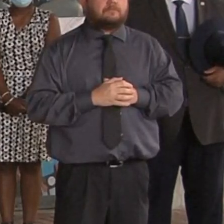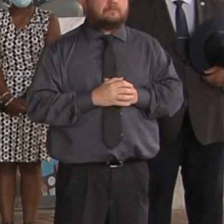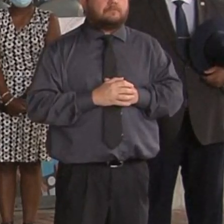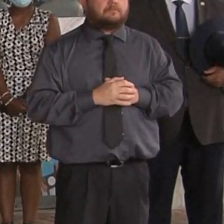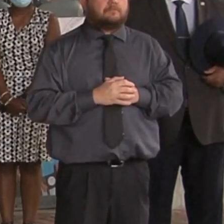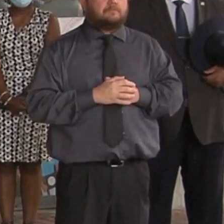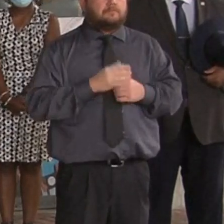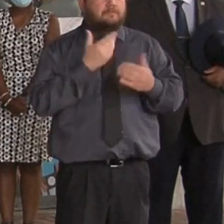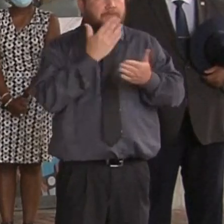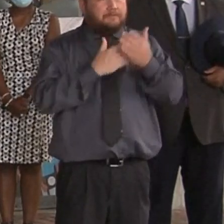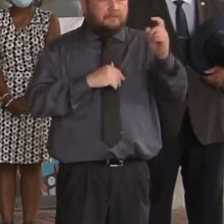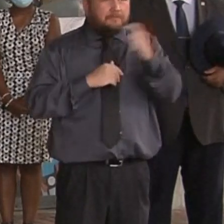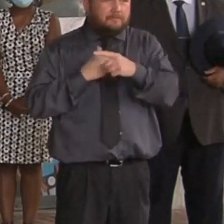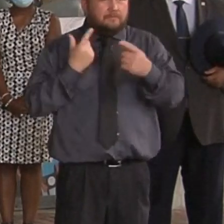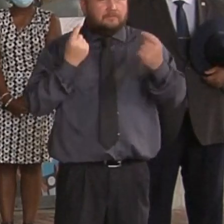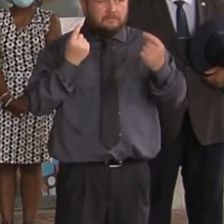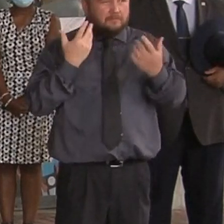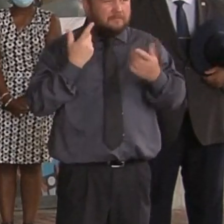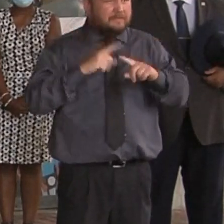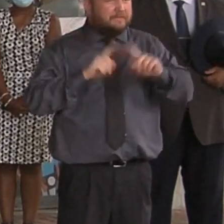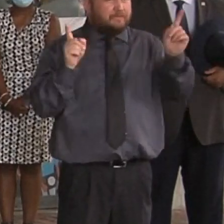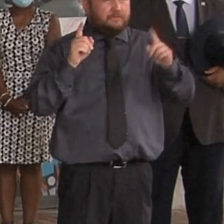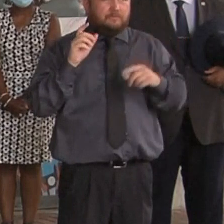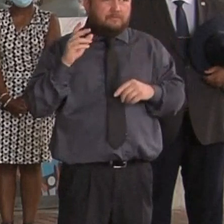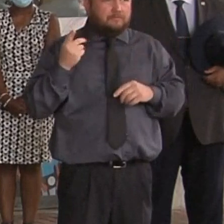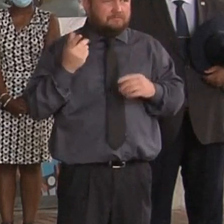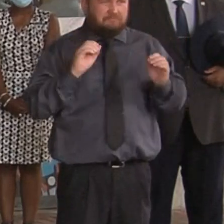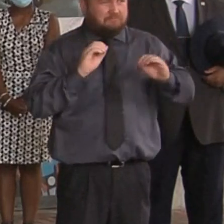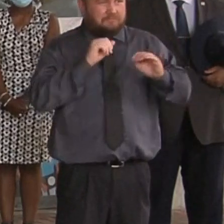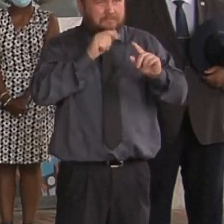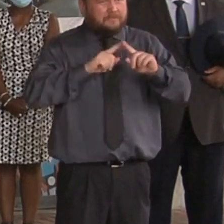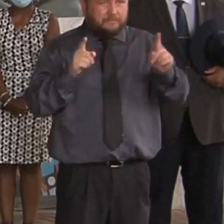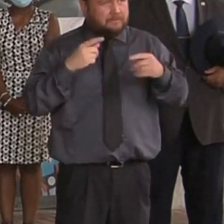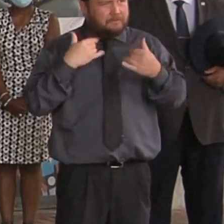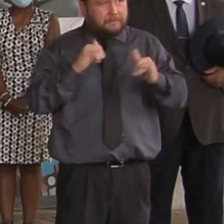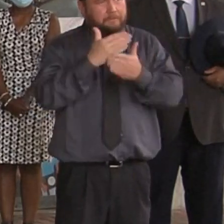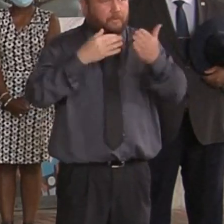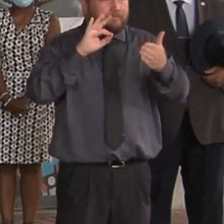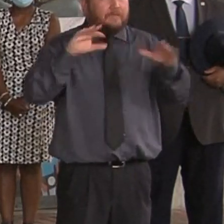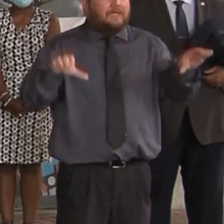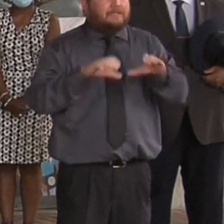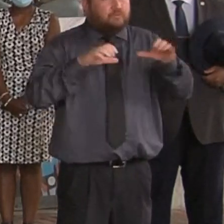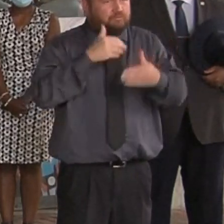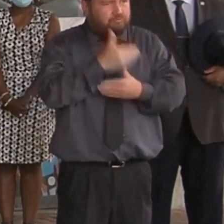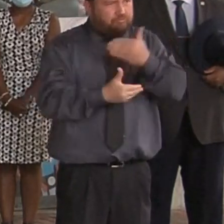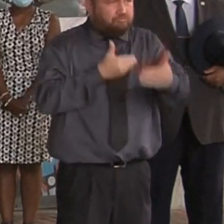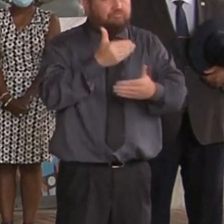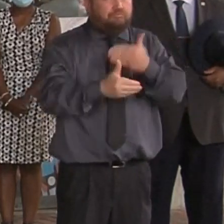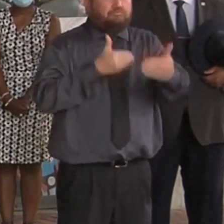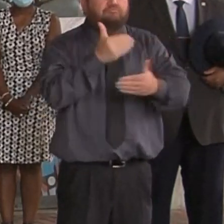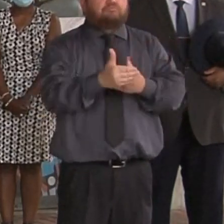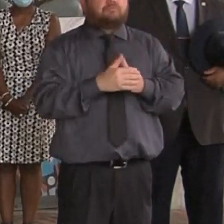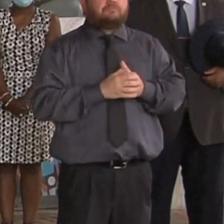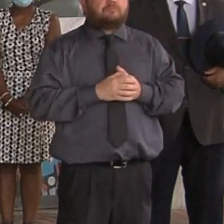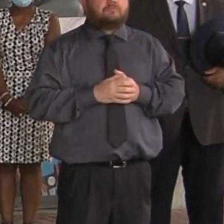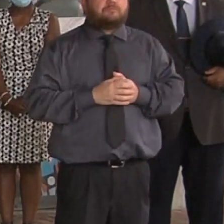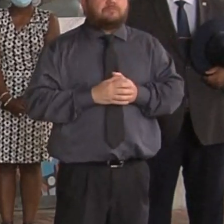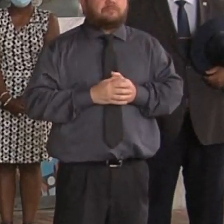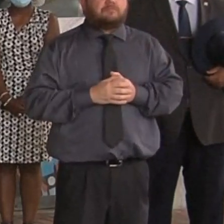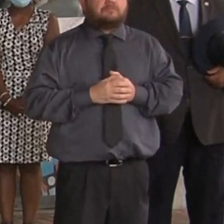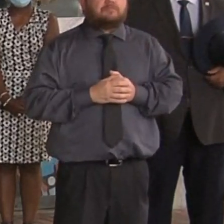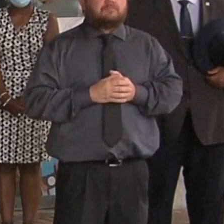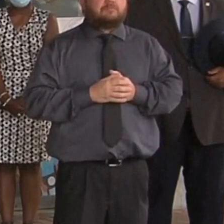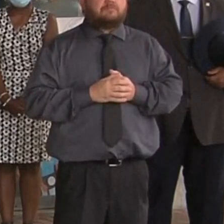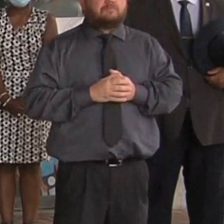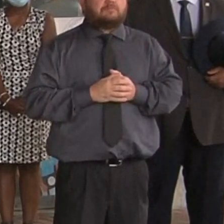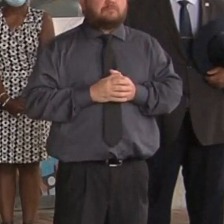personally. Stay focused on the inequalities that people are talking about and explaining and providing to us. And that's how we move